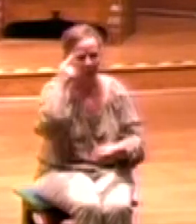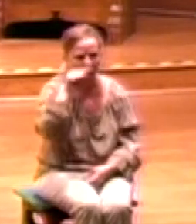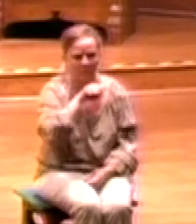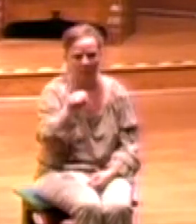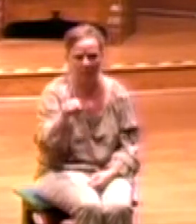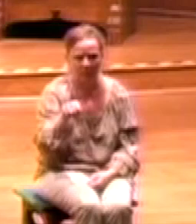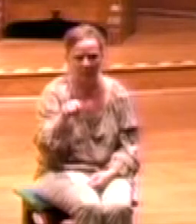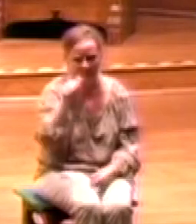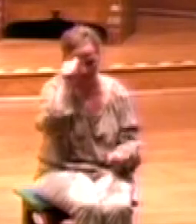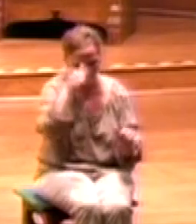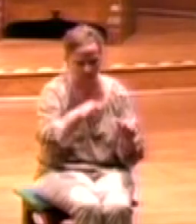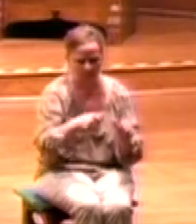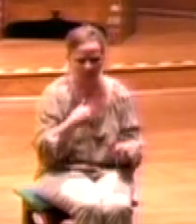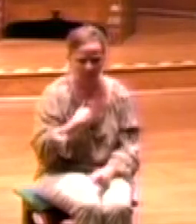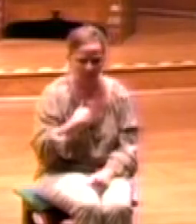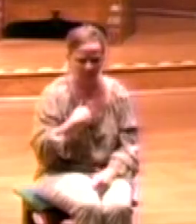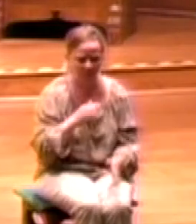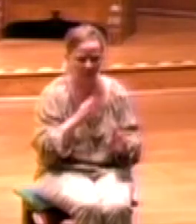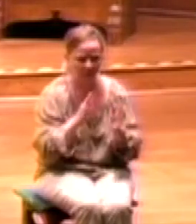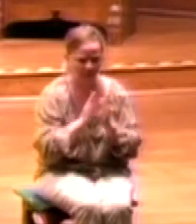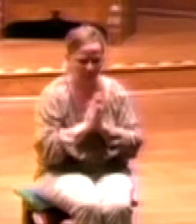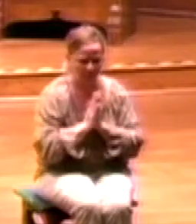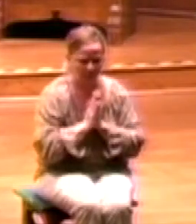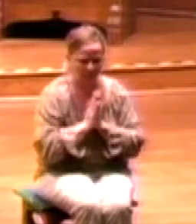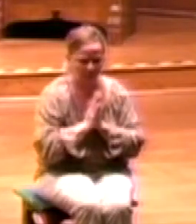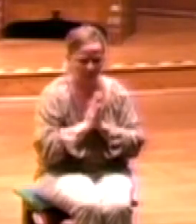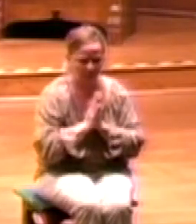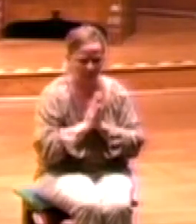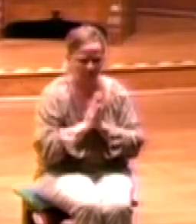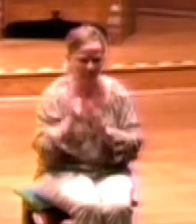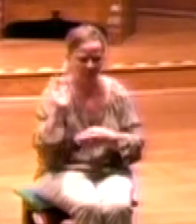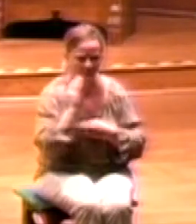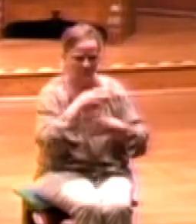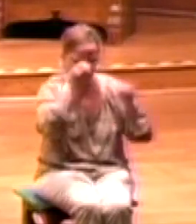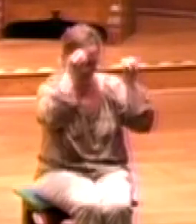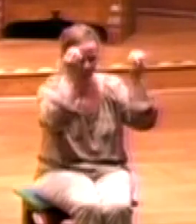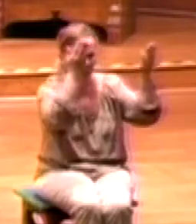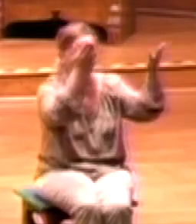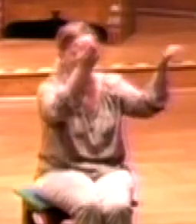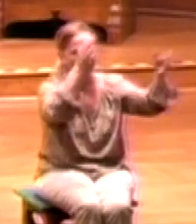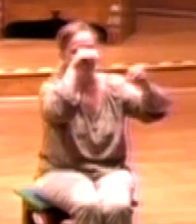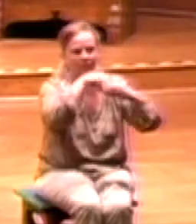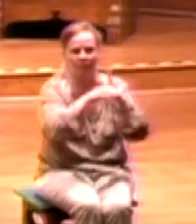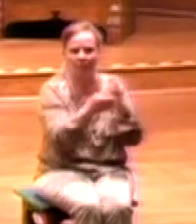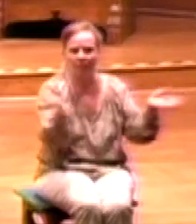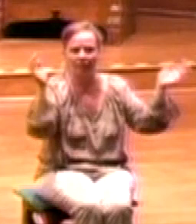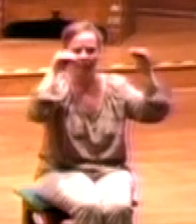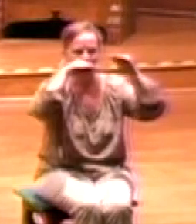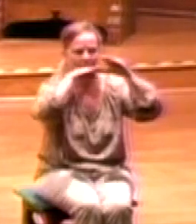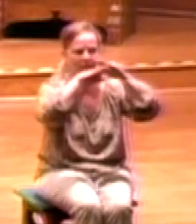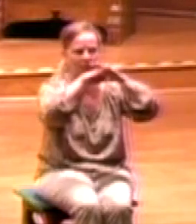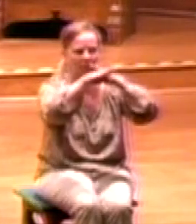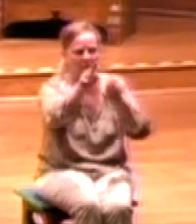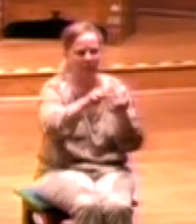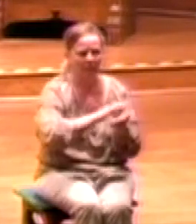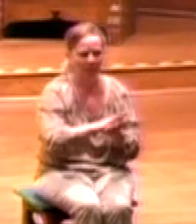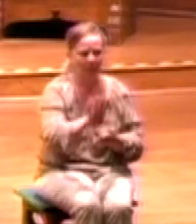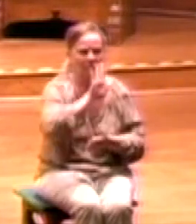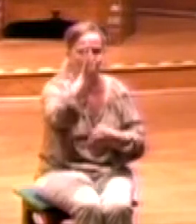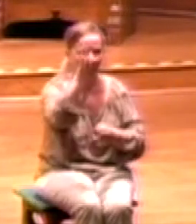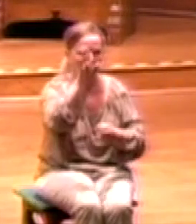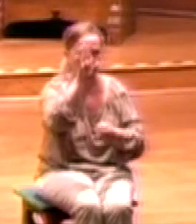the remembrance of me. Let us pray our Lord's Prayer. Our Father, who art in heaven, hallowed be thy